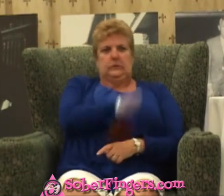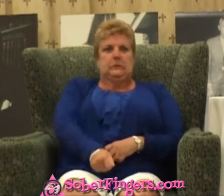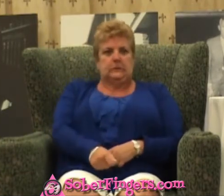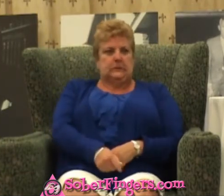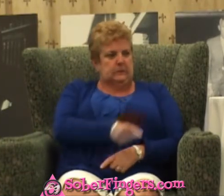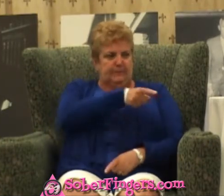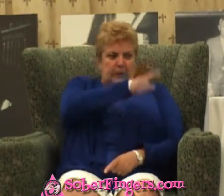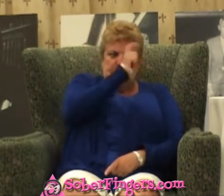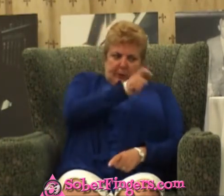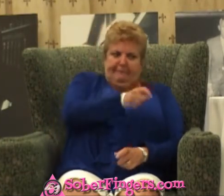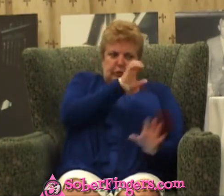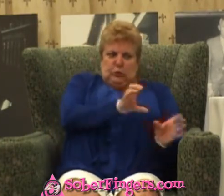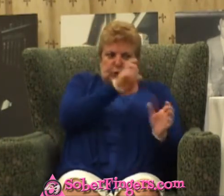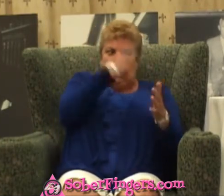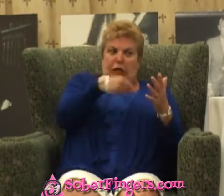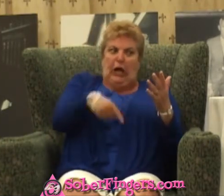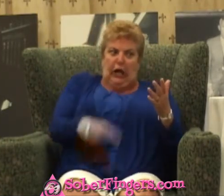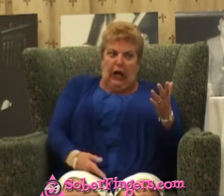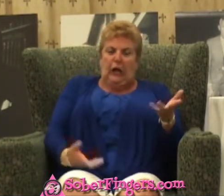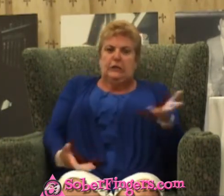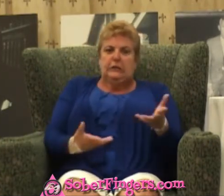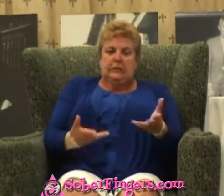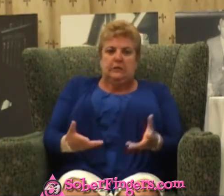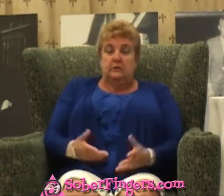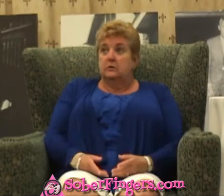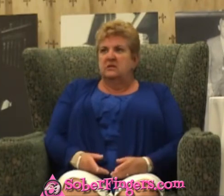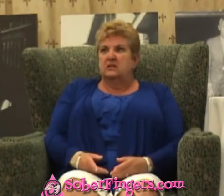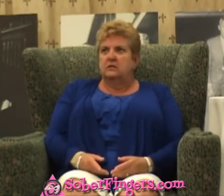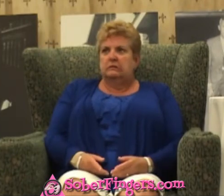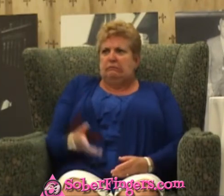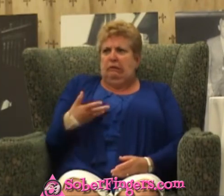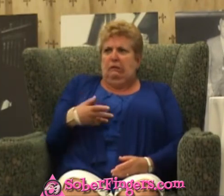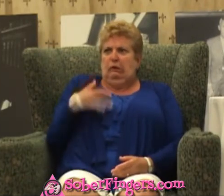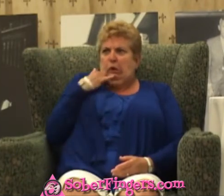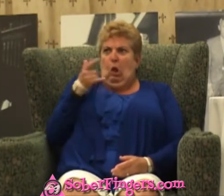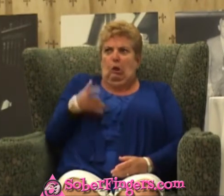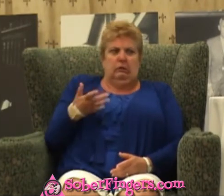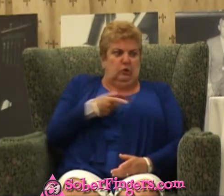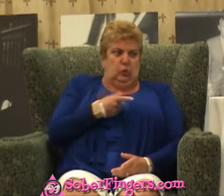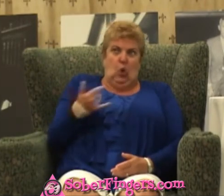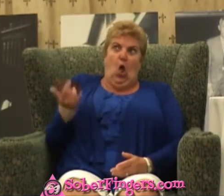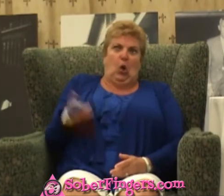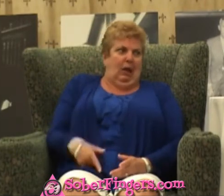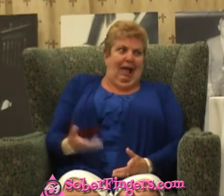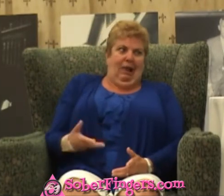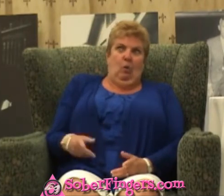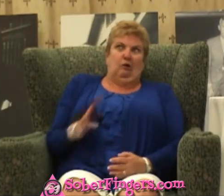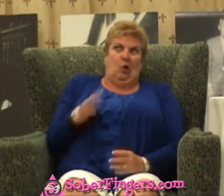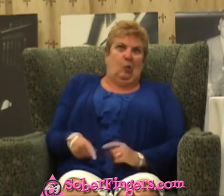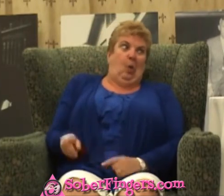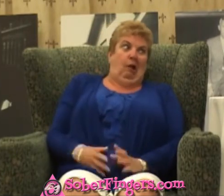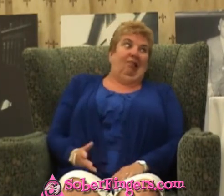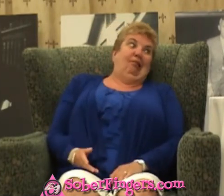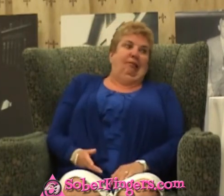just... they were like, I don't want to call her, you call her. I didn't know. And they didn't leave because they love me, but it was